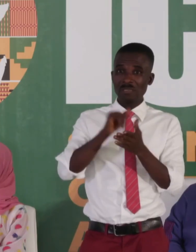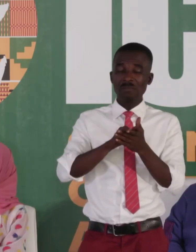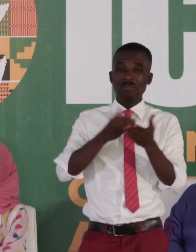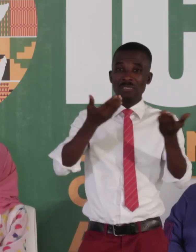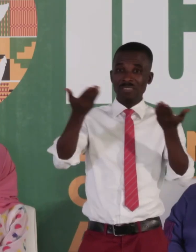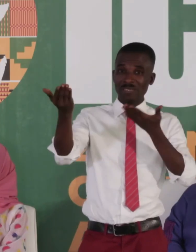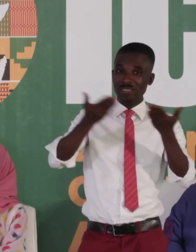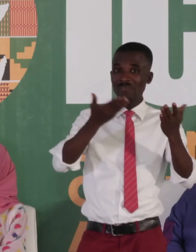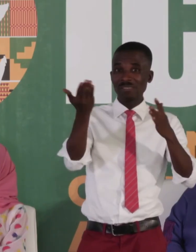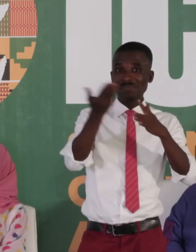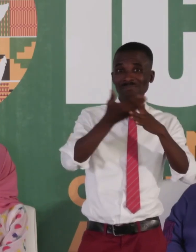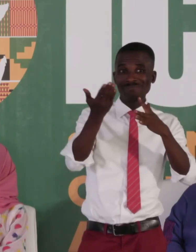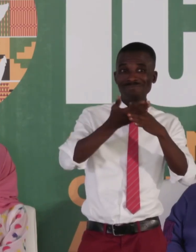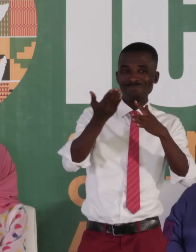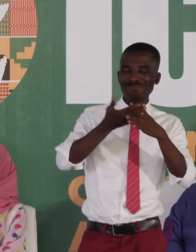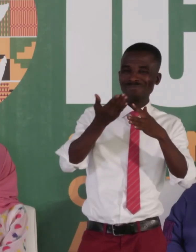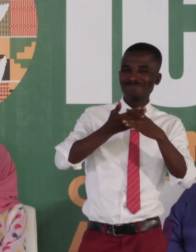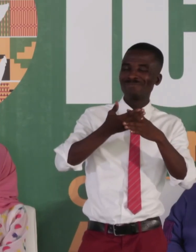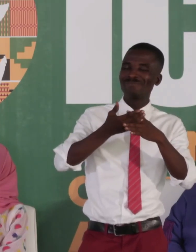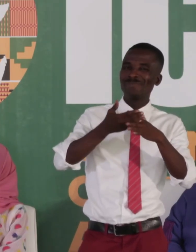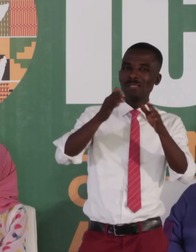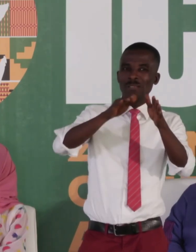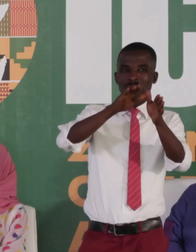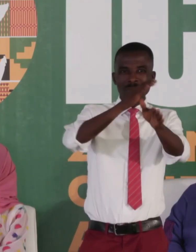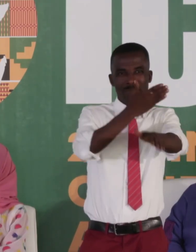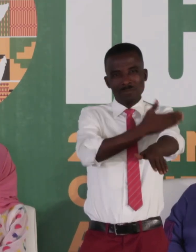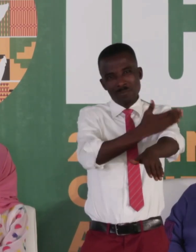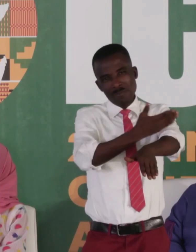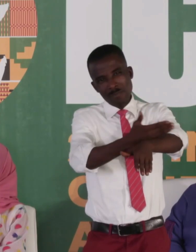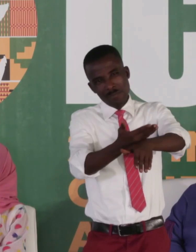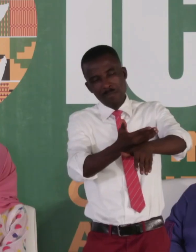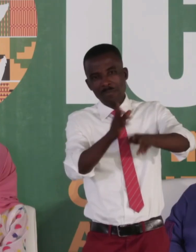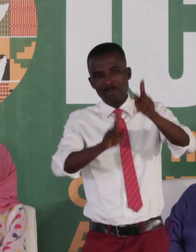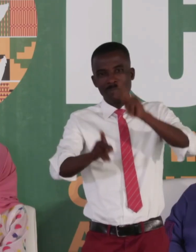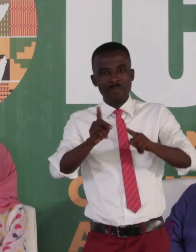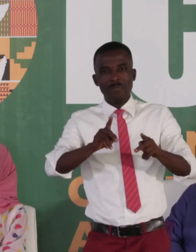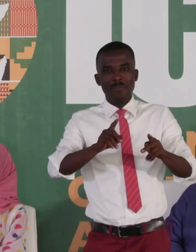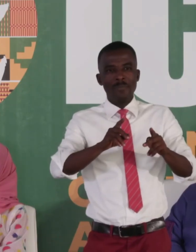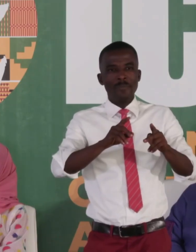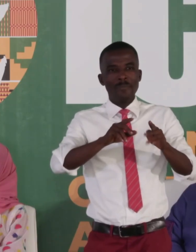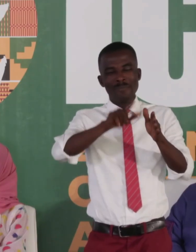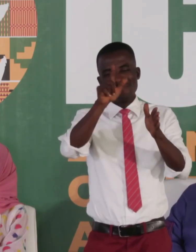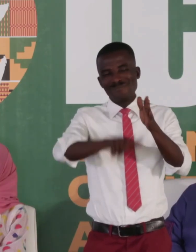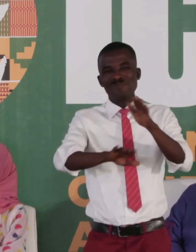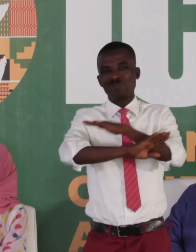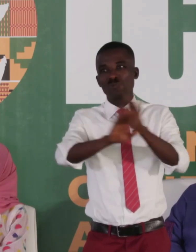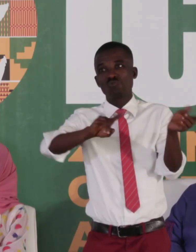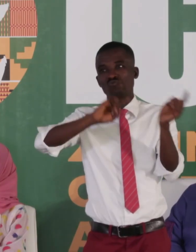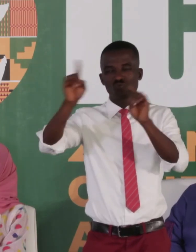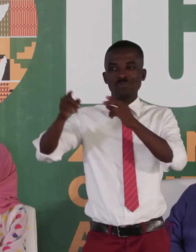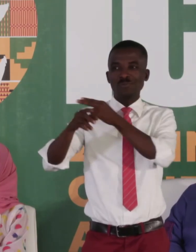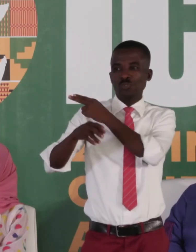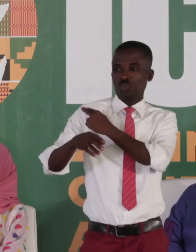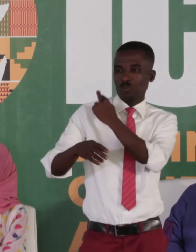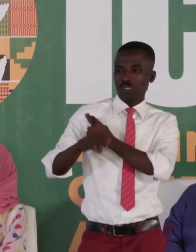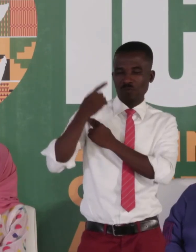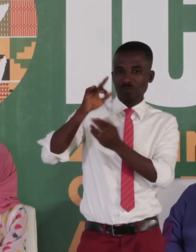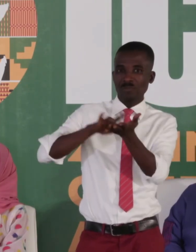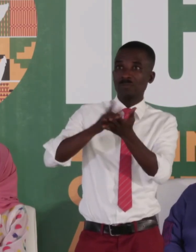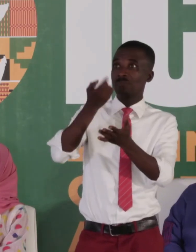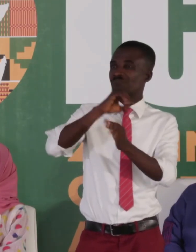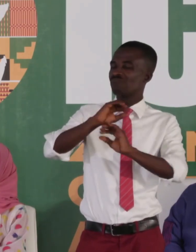disruption, decline in ART attendance, staffing challenges as major perceived